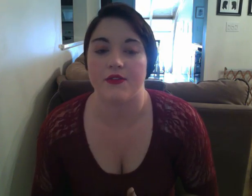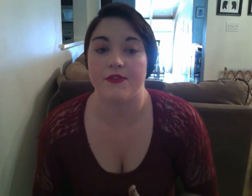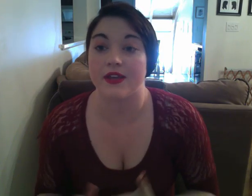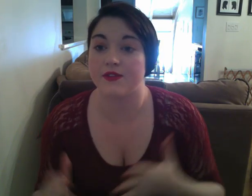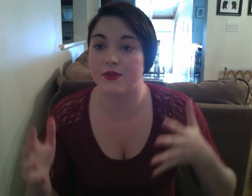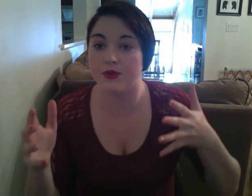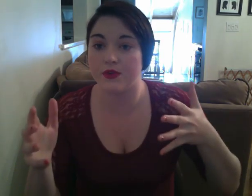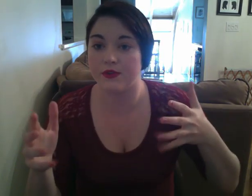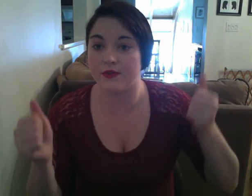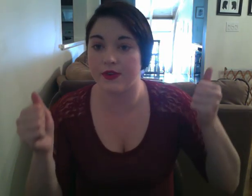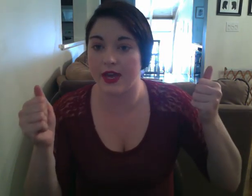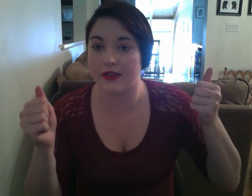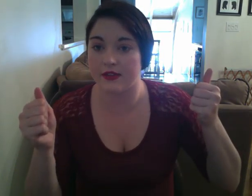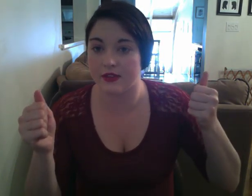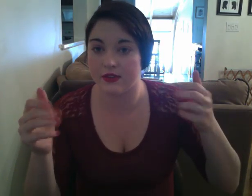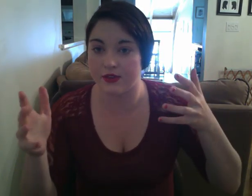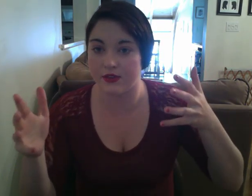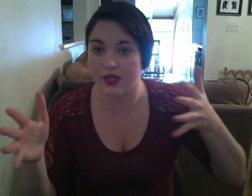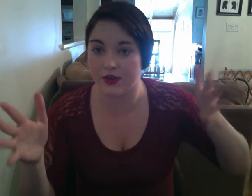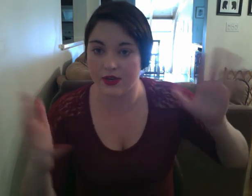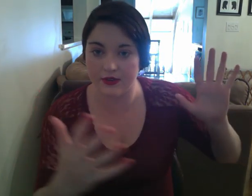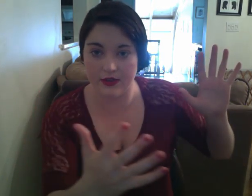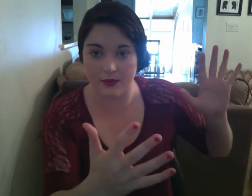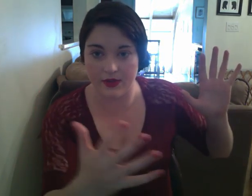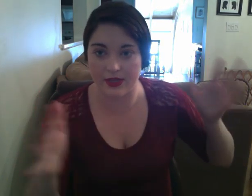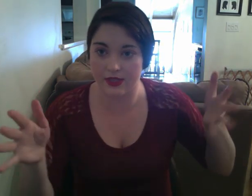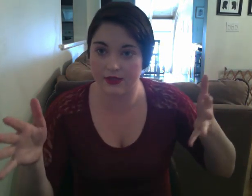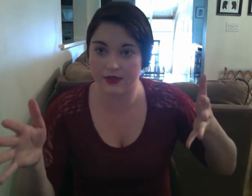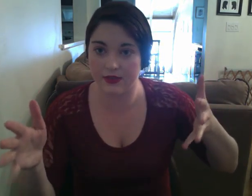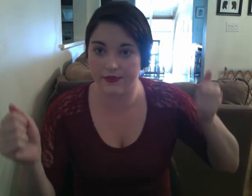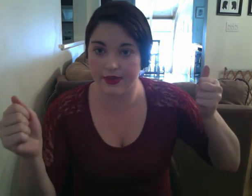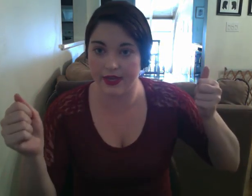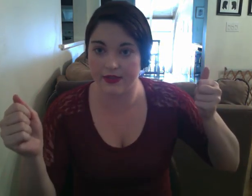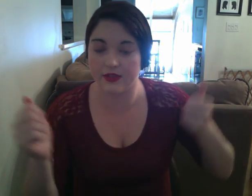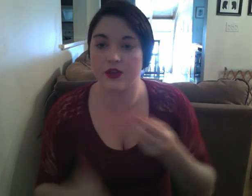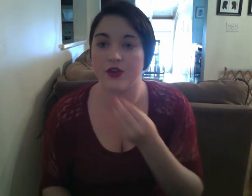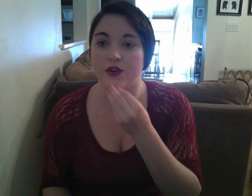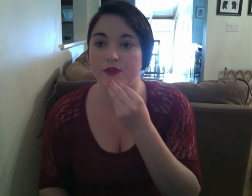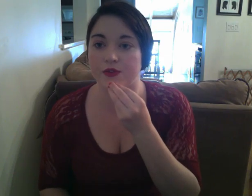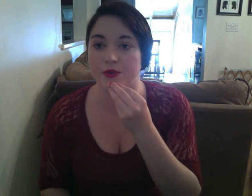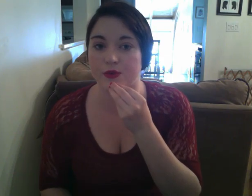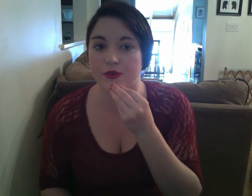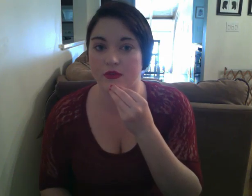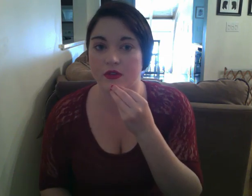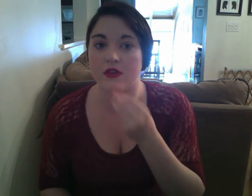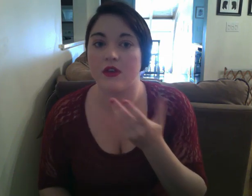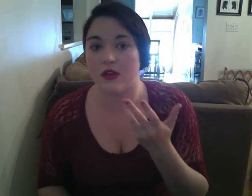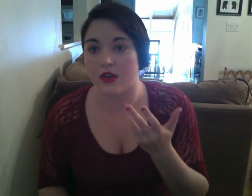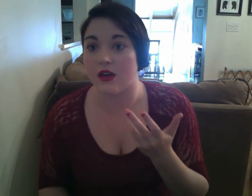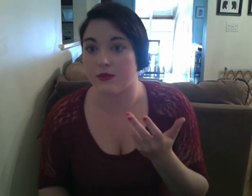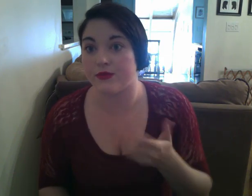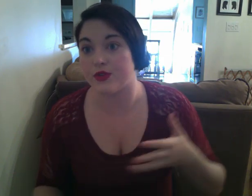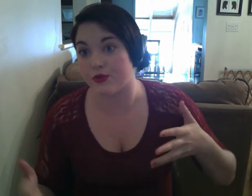Fast food, fast. So you take your hands and come out like this. Fast food. So